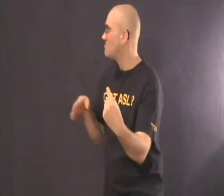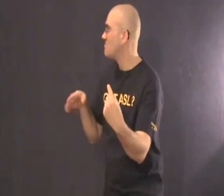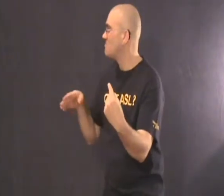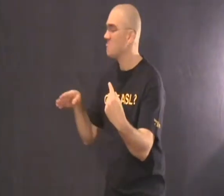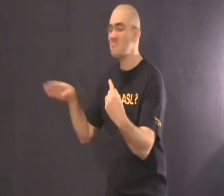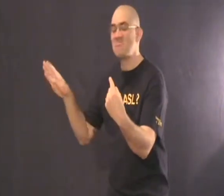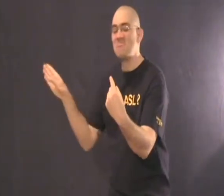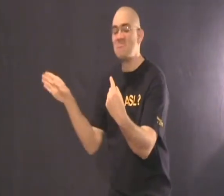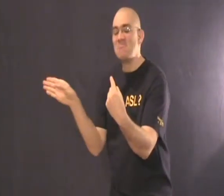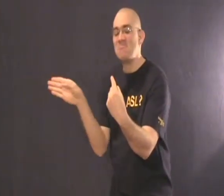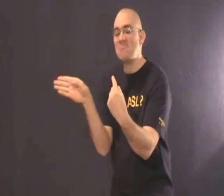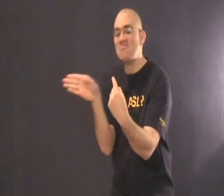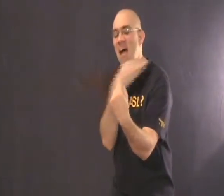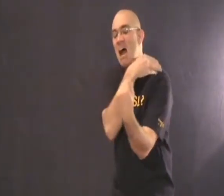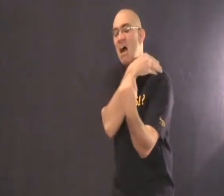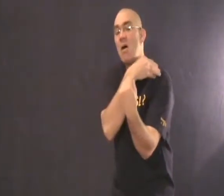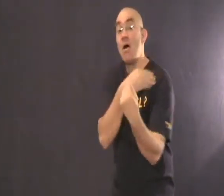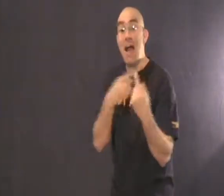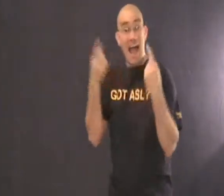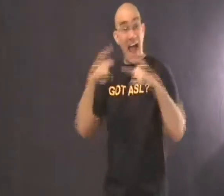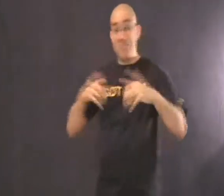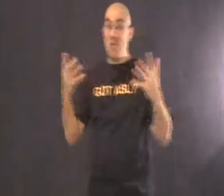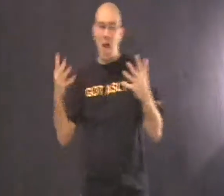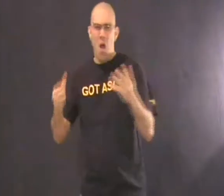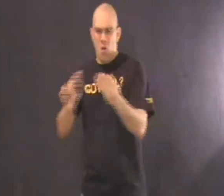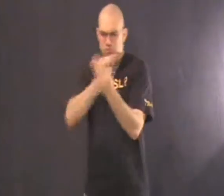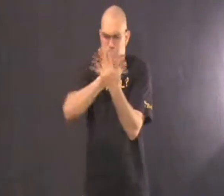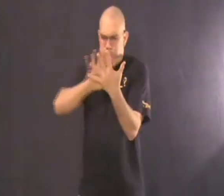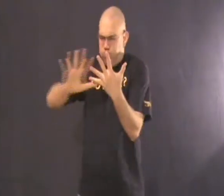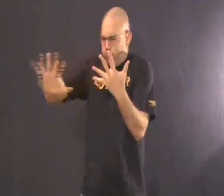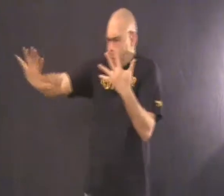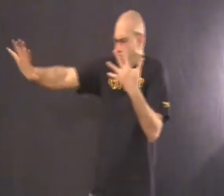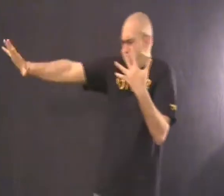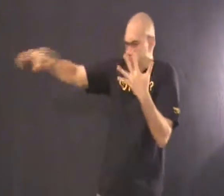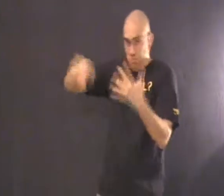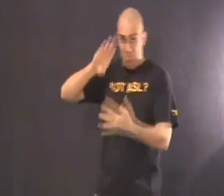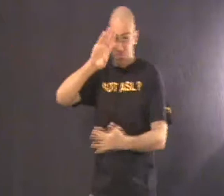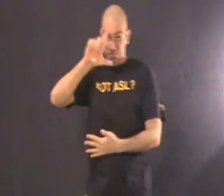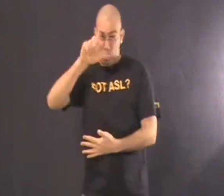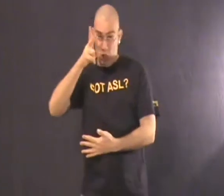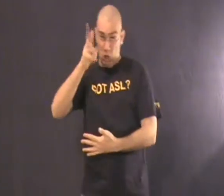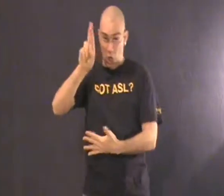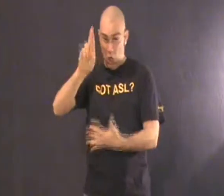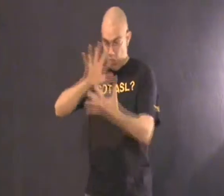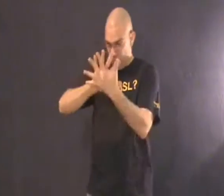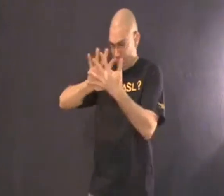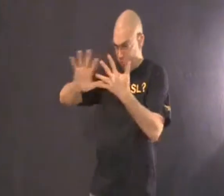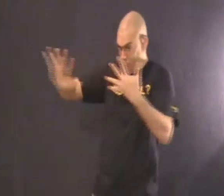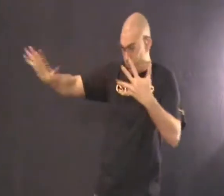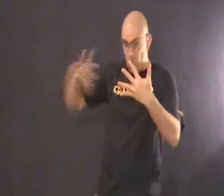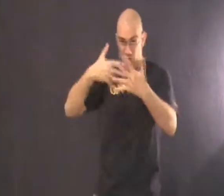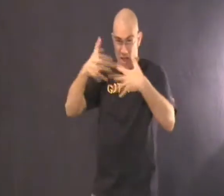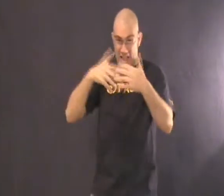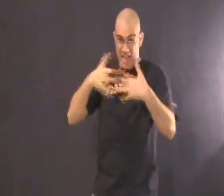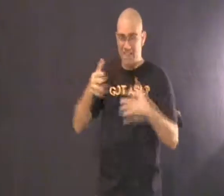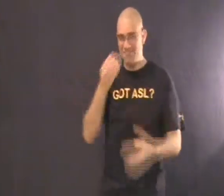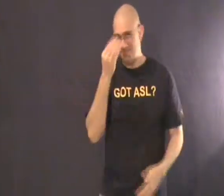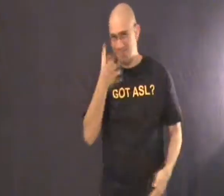go, "Check this out," and flick it. And you would see a blur